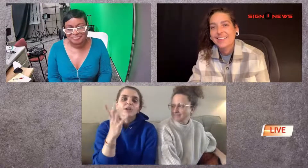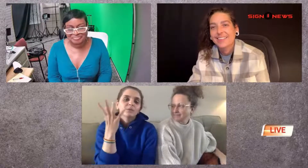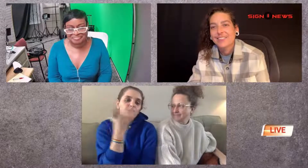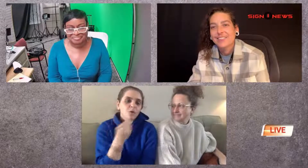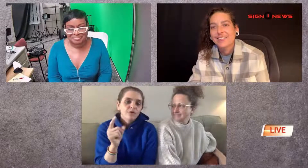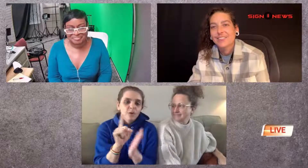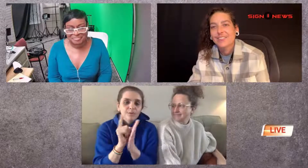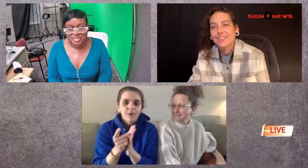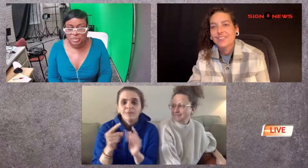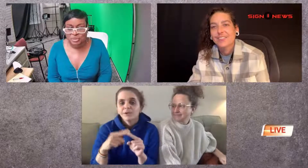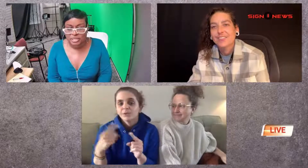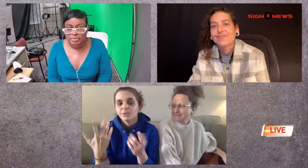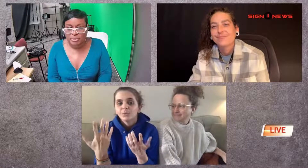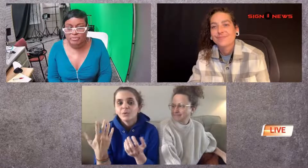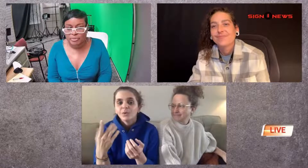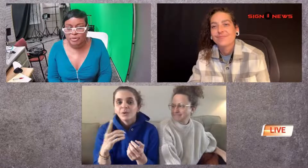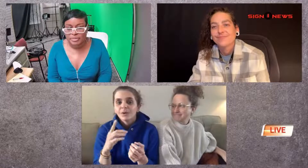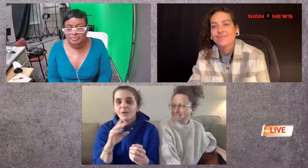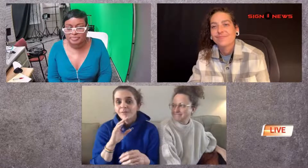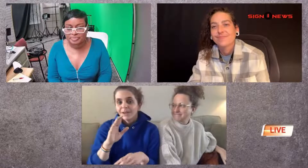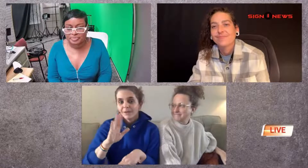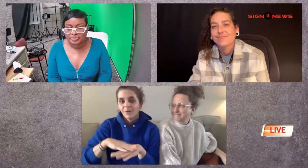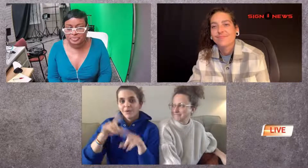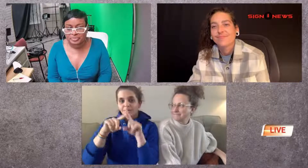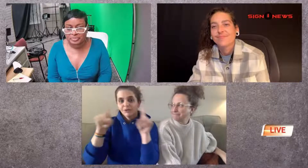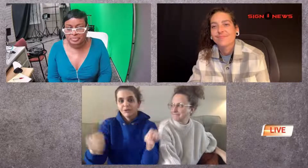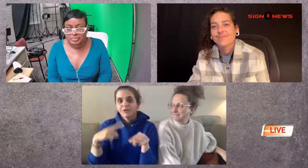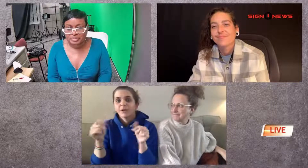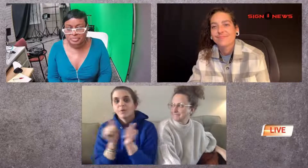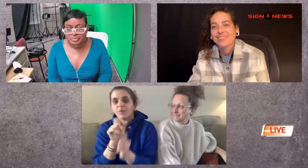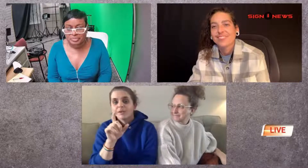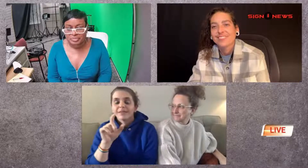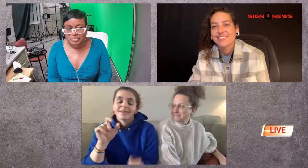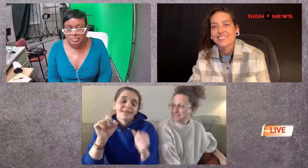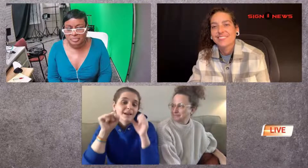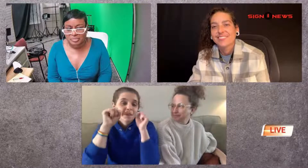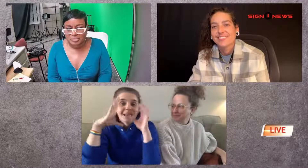So it's really a beautiful moment.